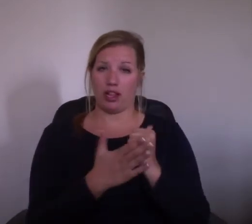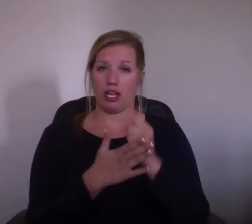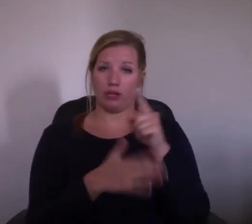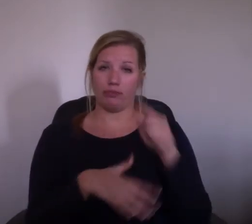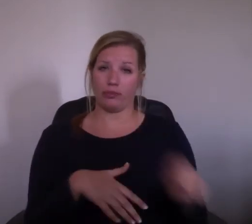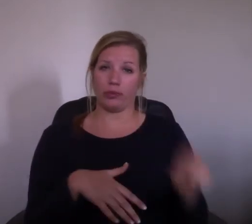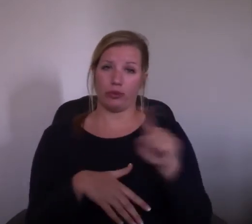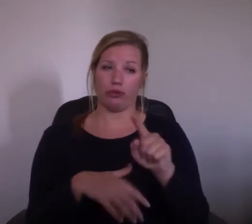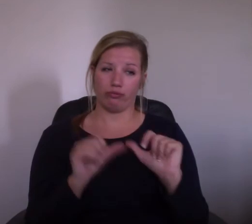time.